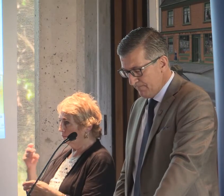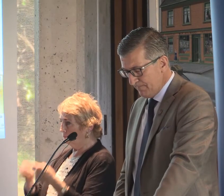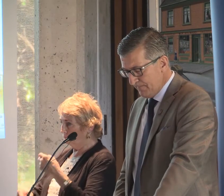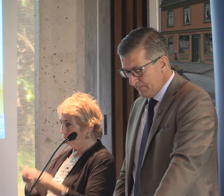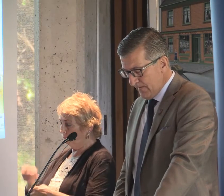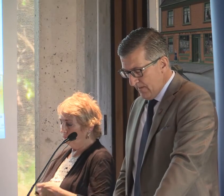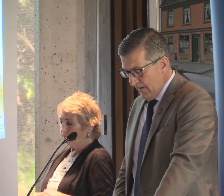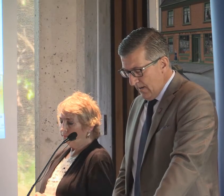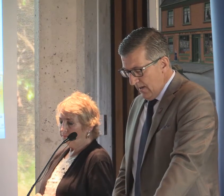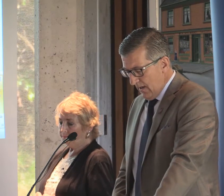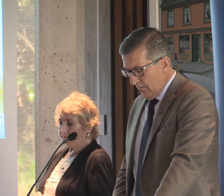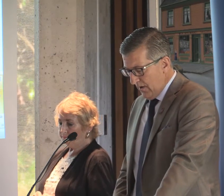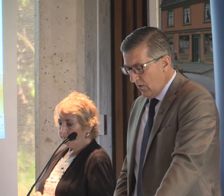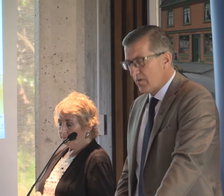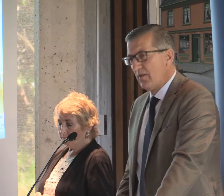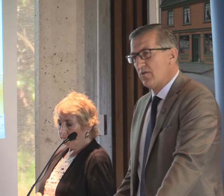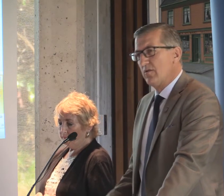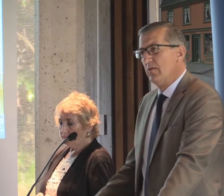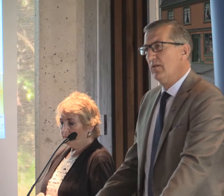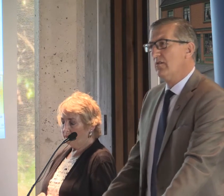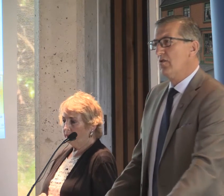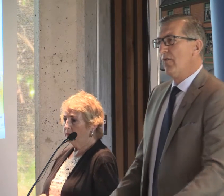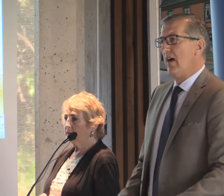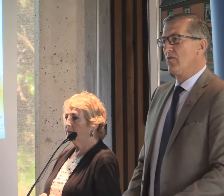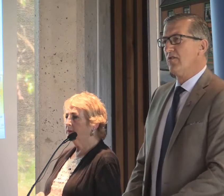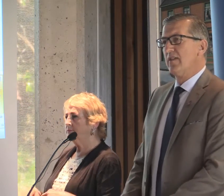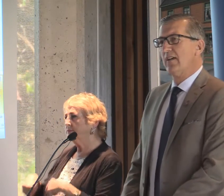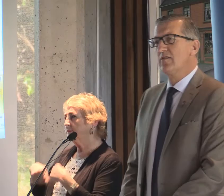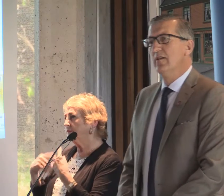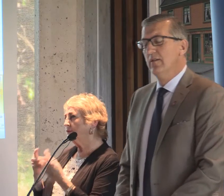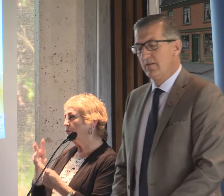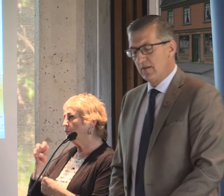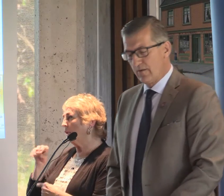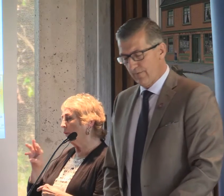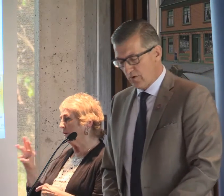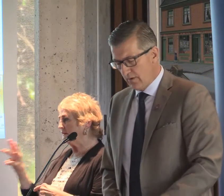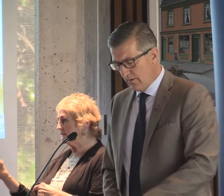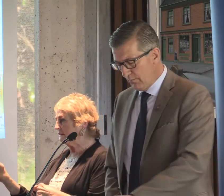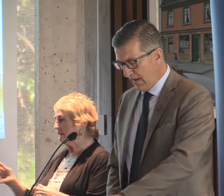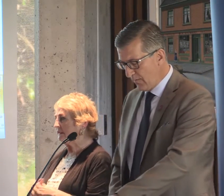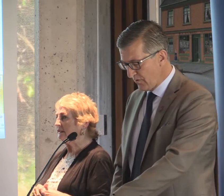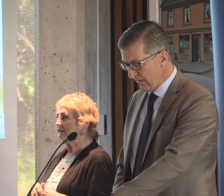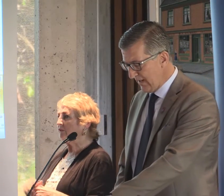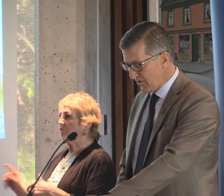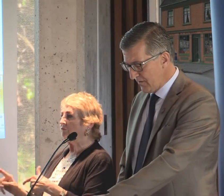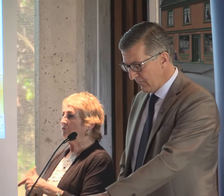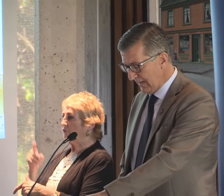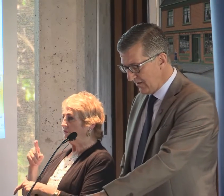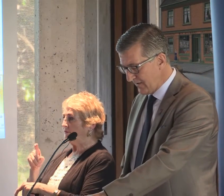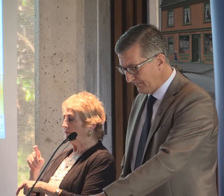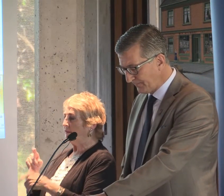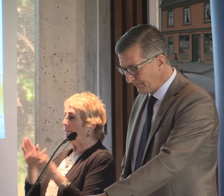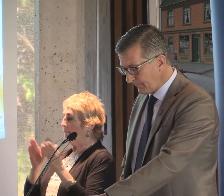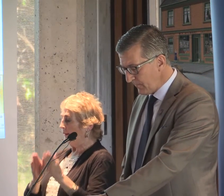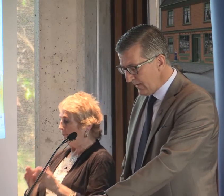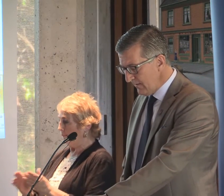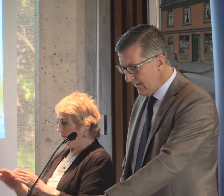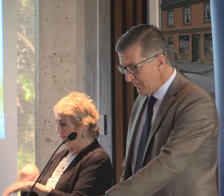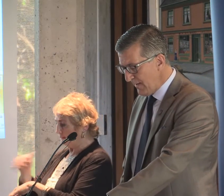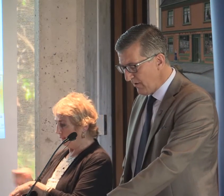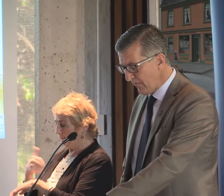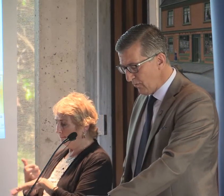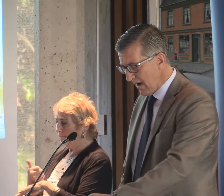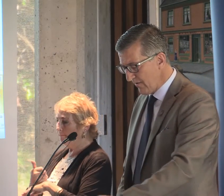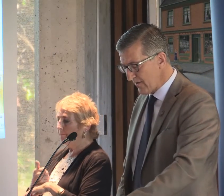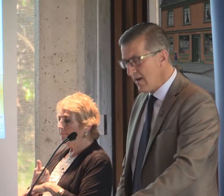circumstances. We know since 2006, since the first plan was released,